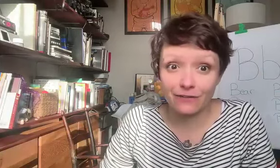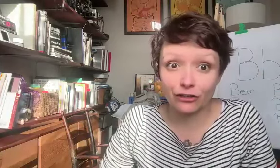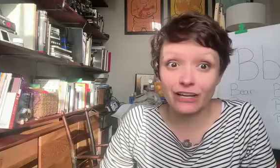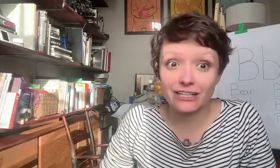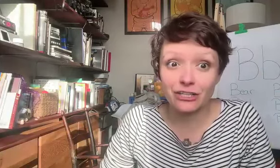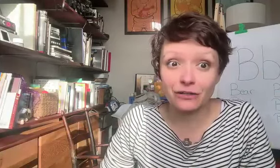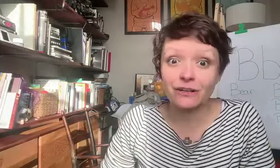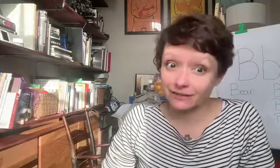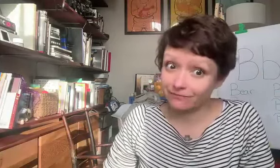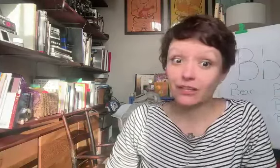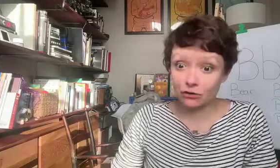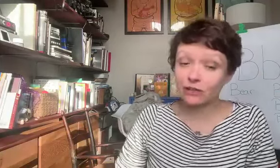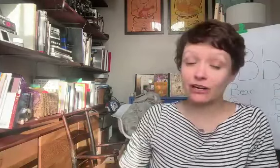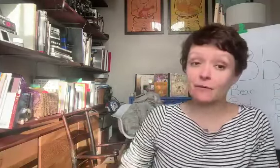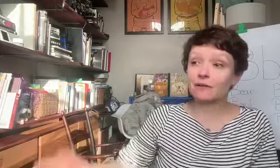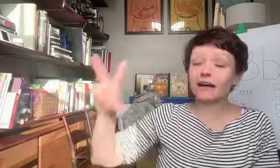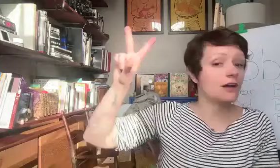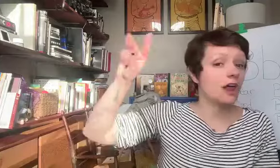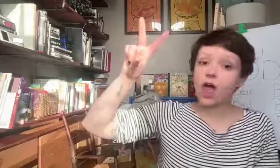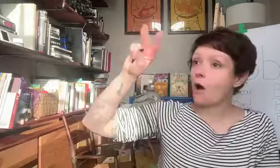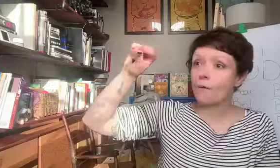if they're looking at you can look at them and be like,